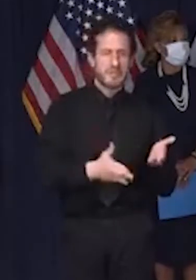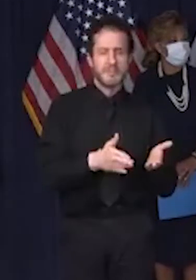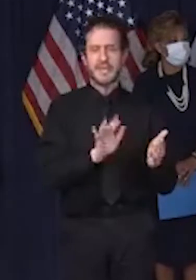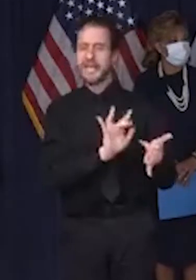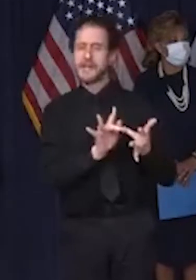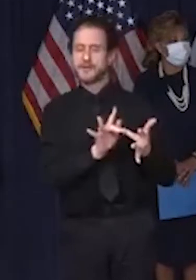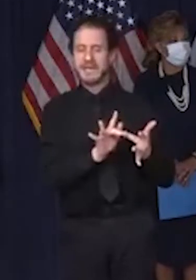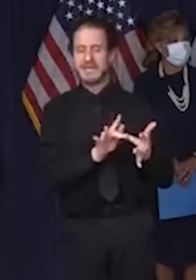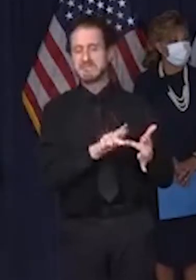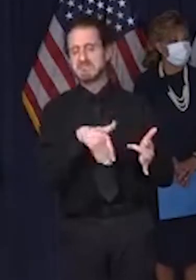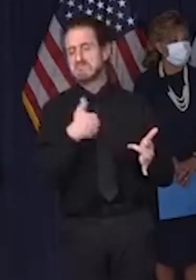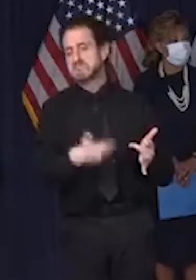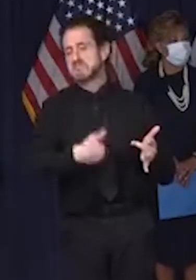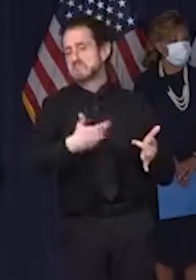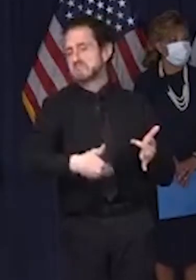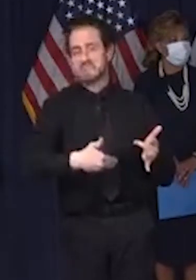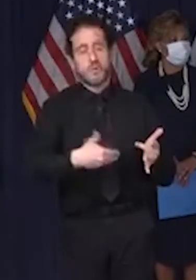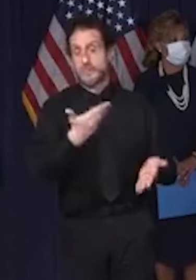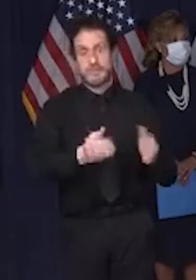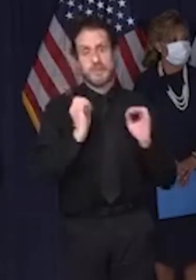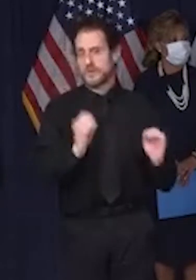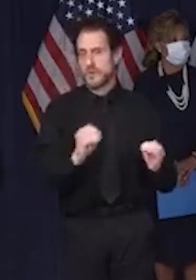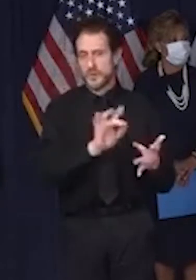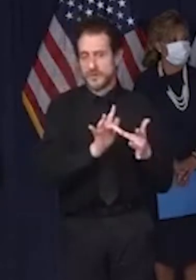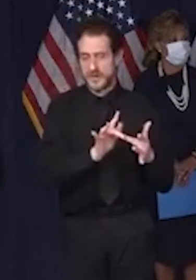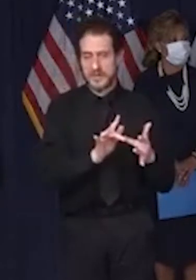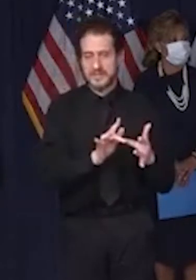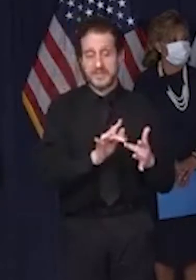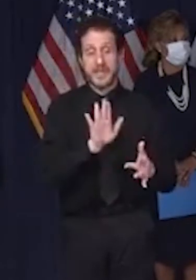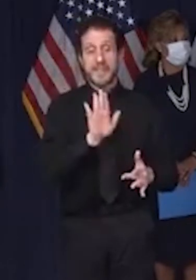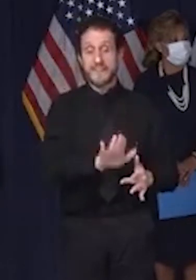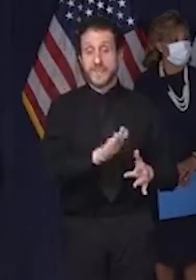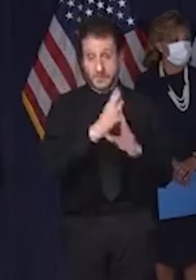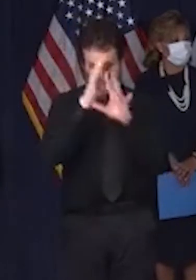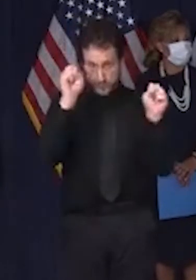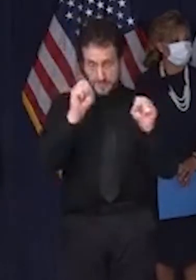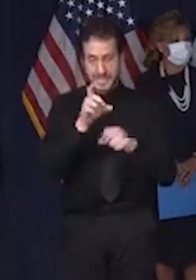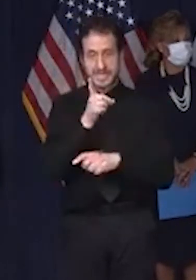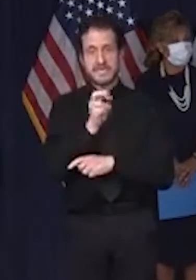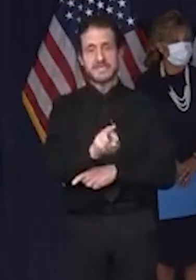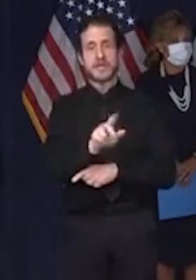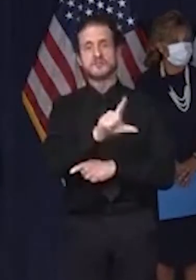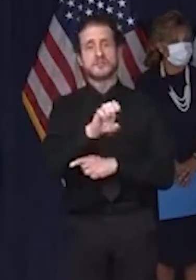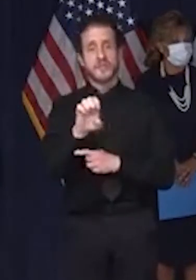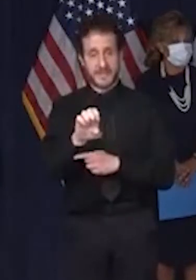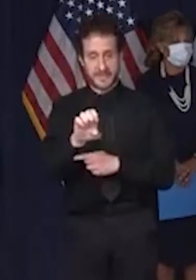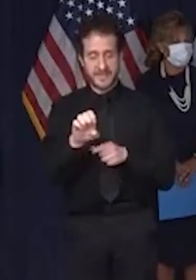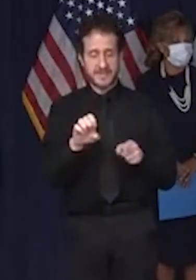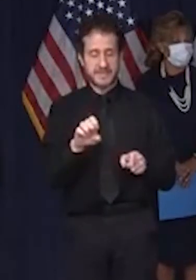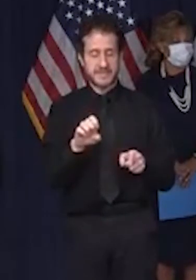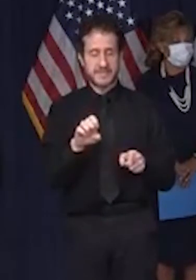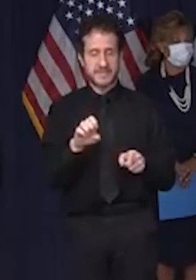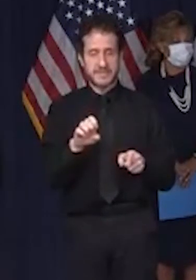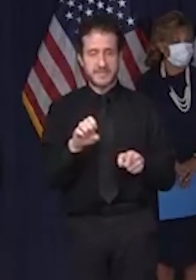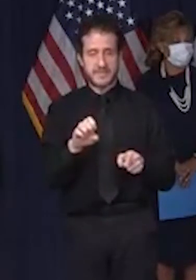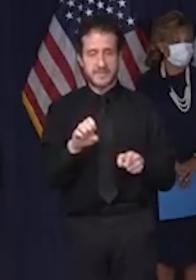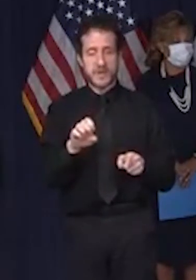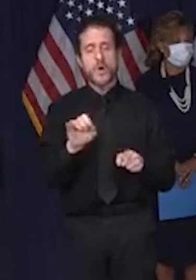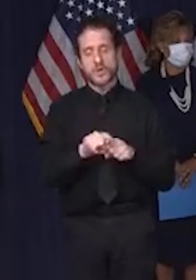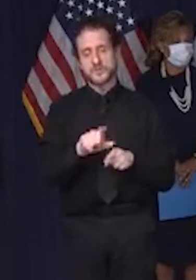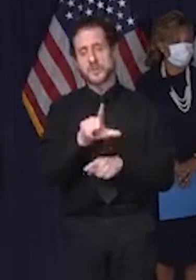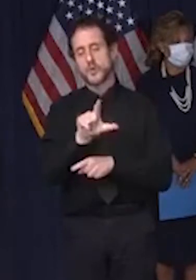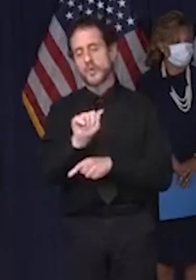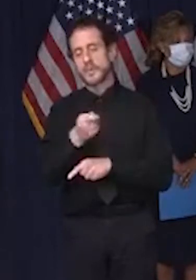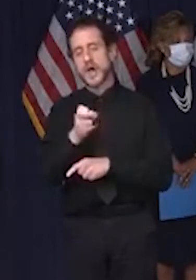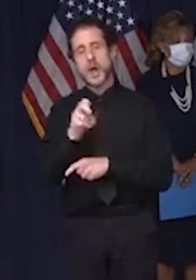none at all. Dr. Michelle Lee, Superintendent of Dallas City Elementary School District and La Harpe Elementary